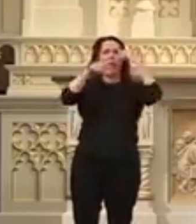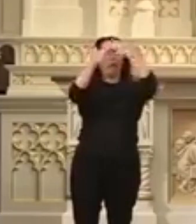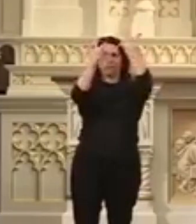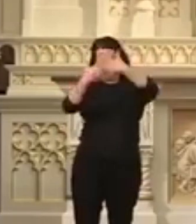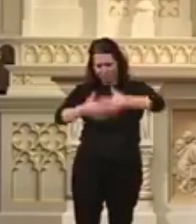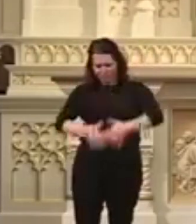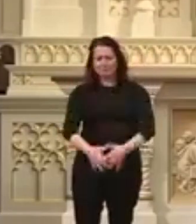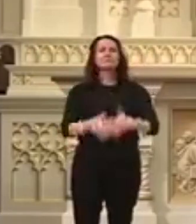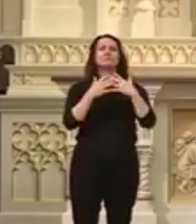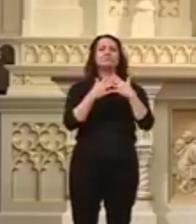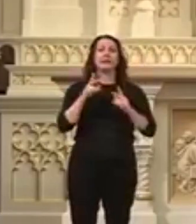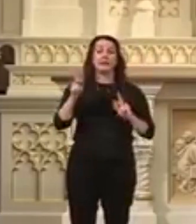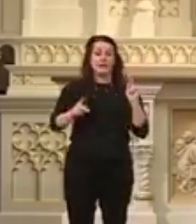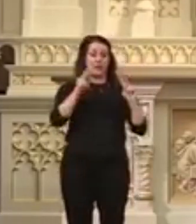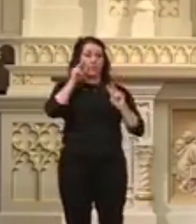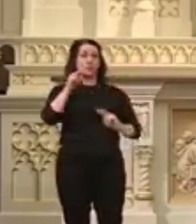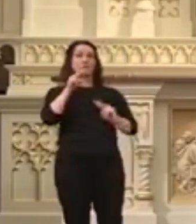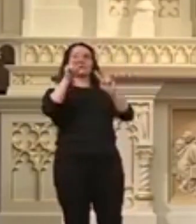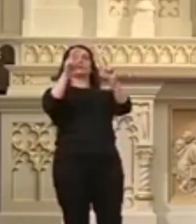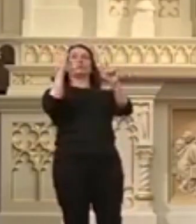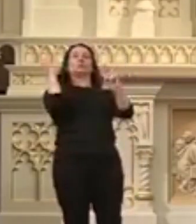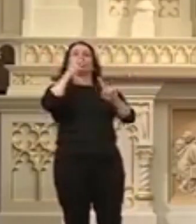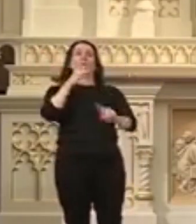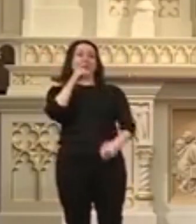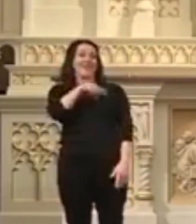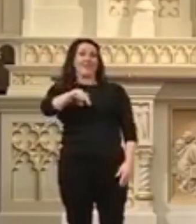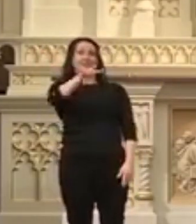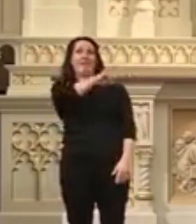will look upon him whom they have pierced.